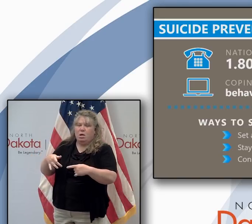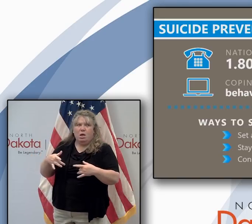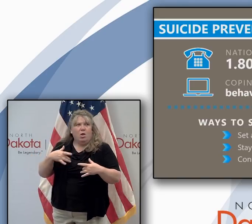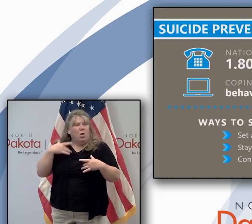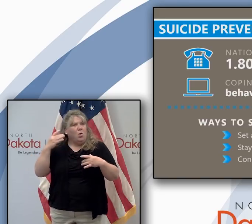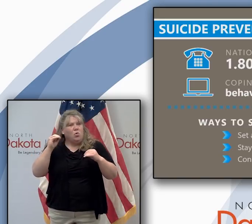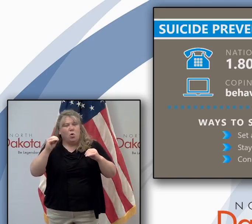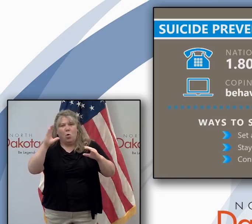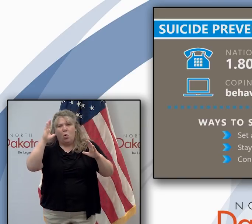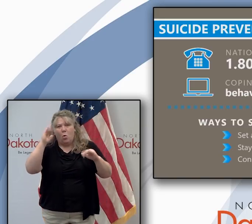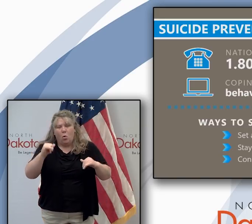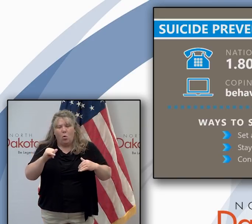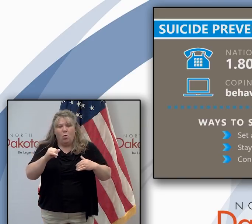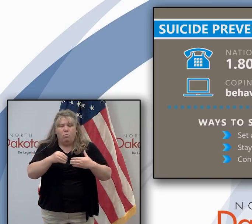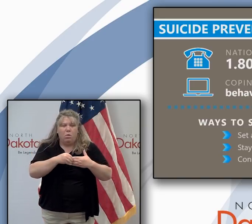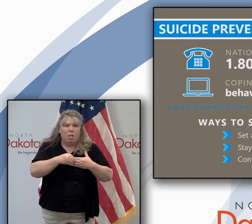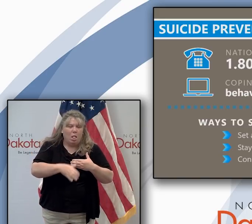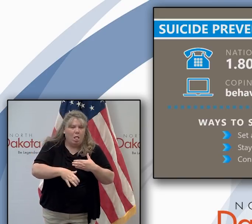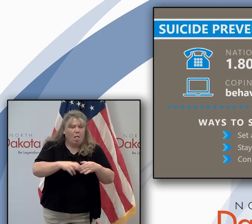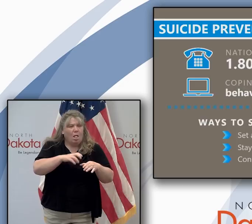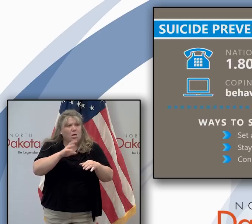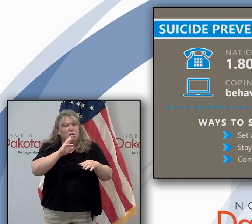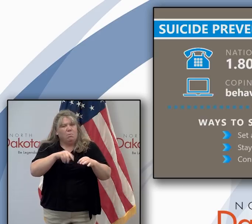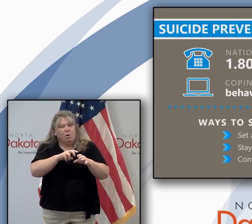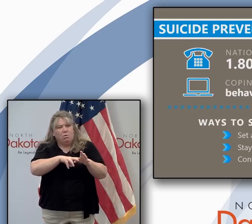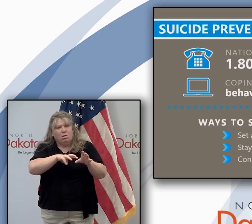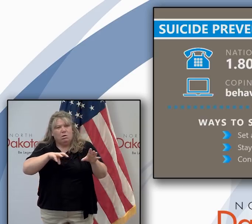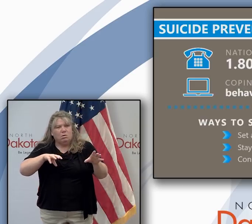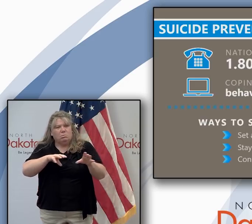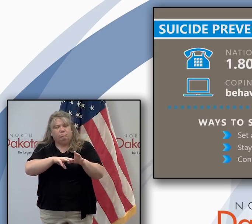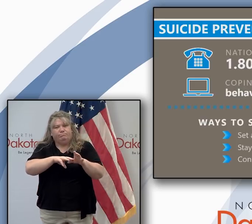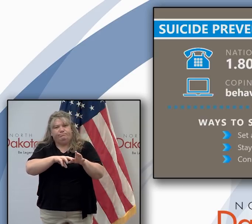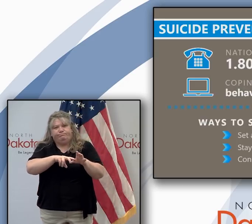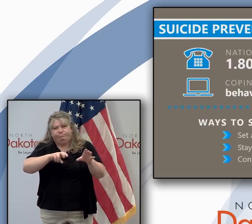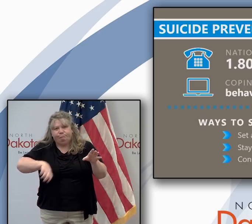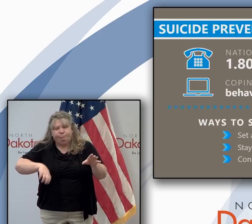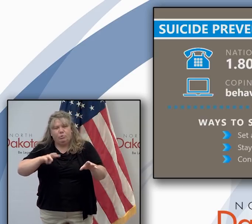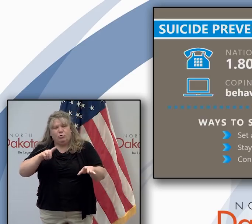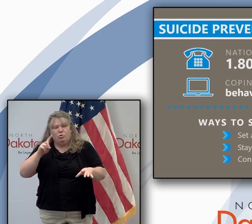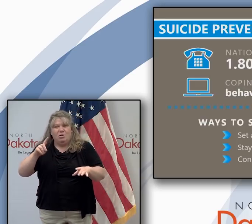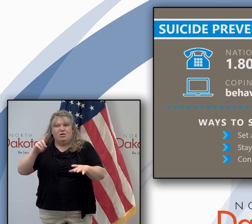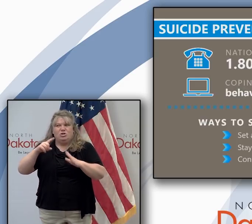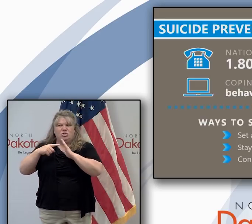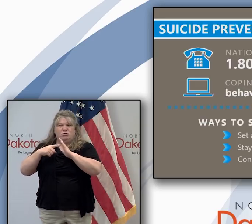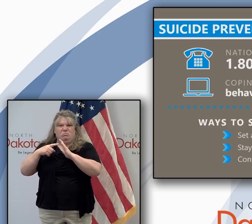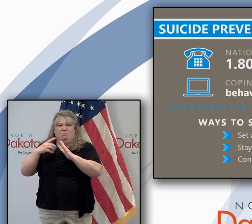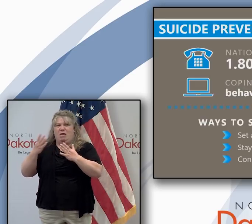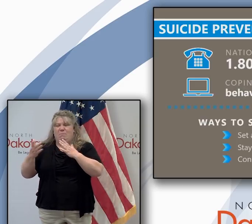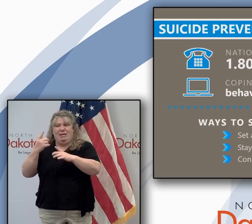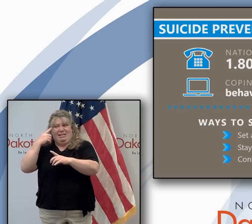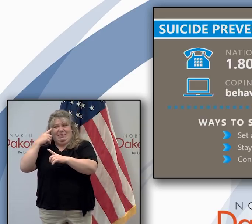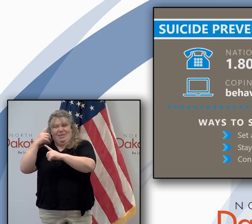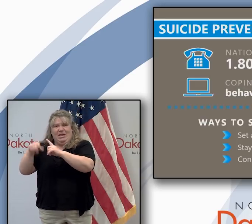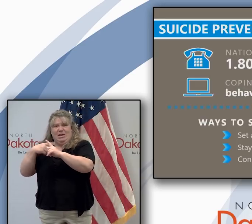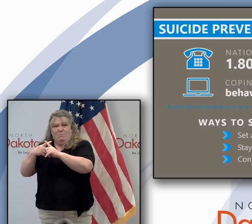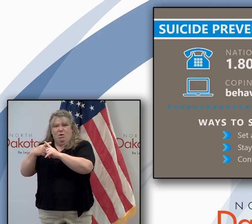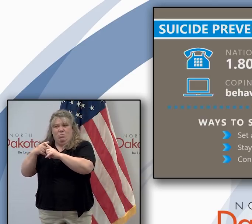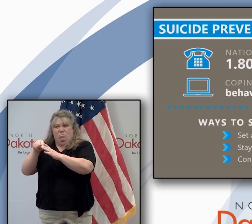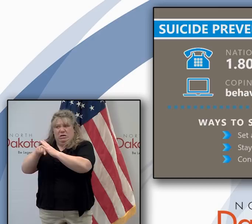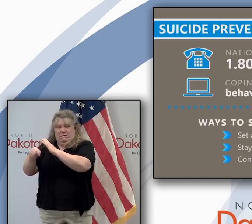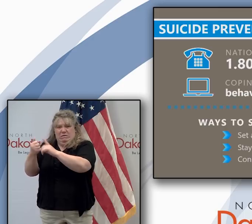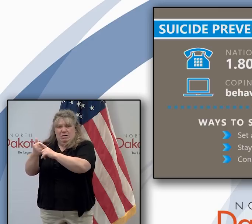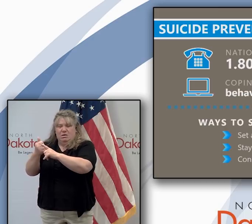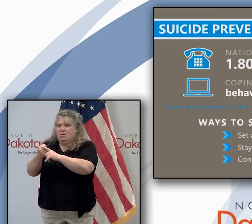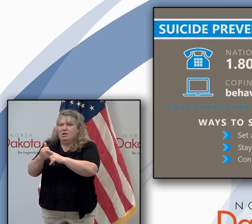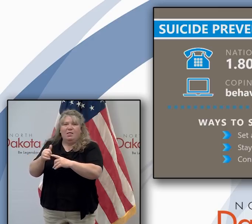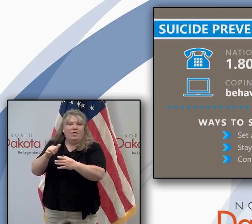hopeless, withdrawing, behaving different than usual, showing warning signs that they may be thinking of suicide, that's not the time